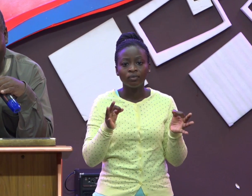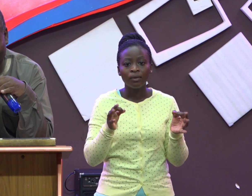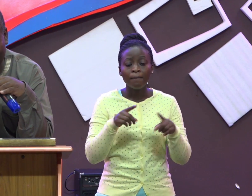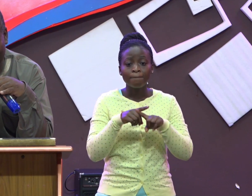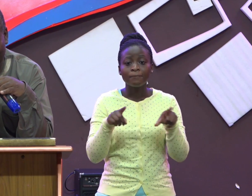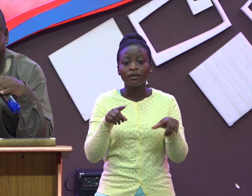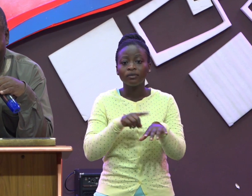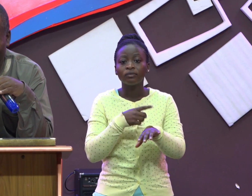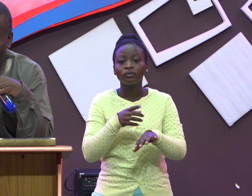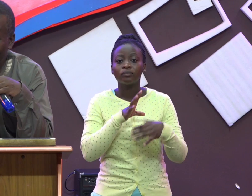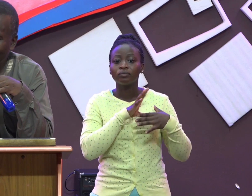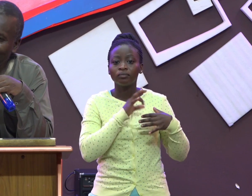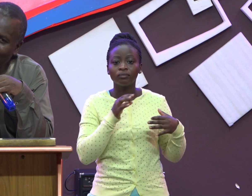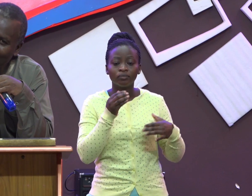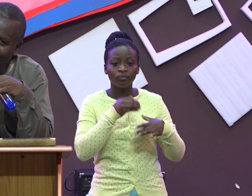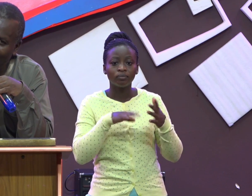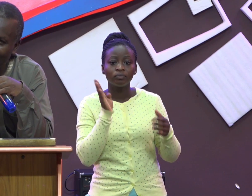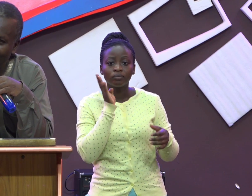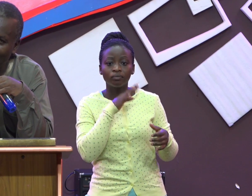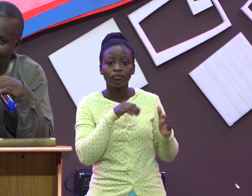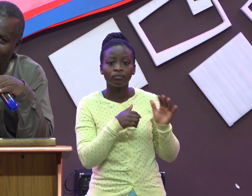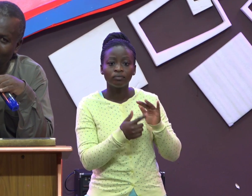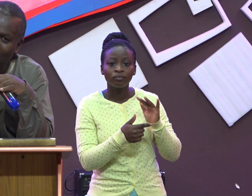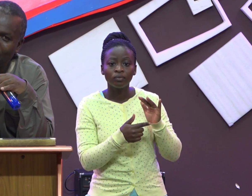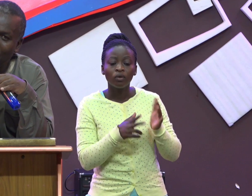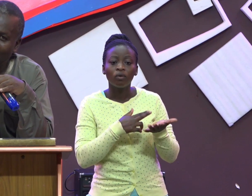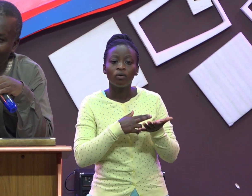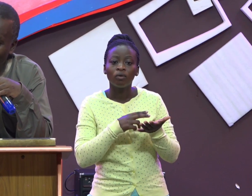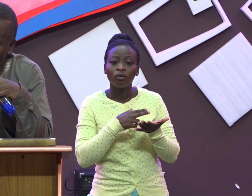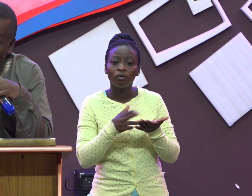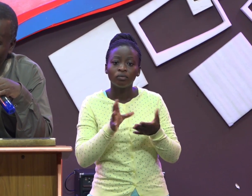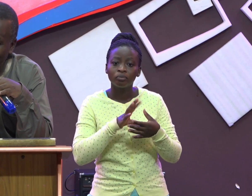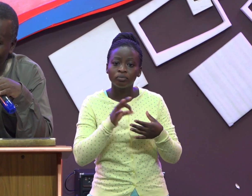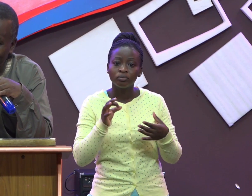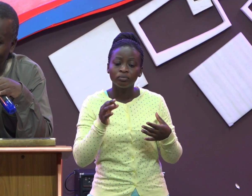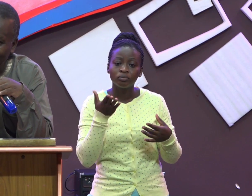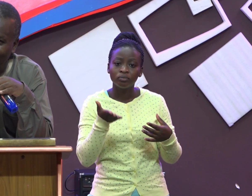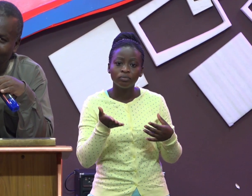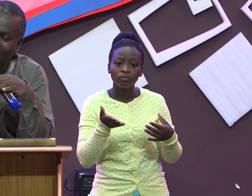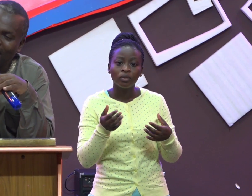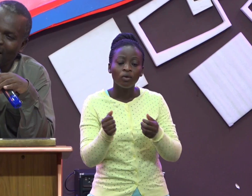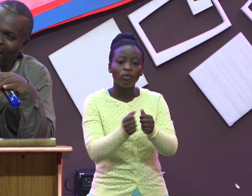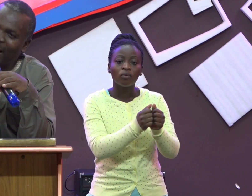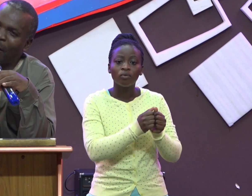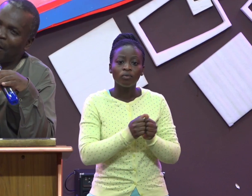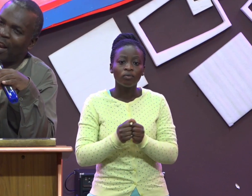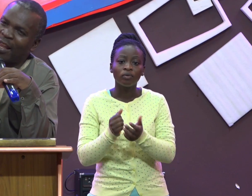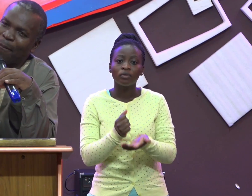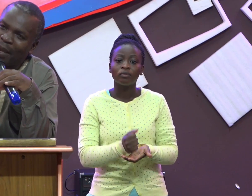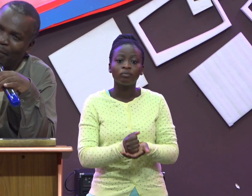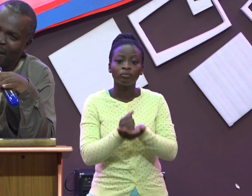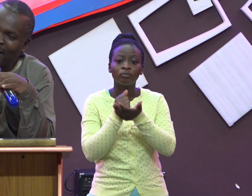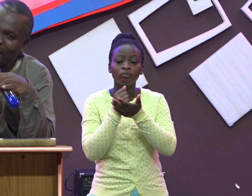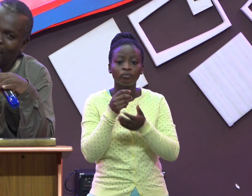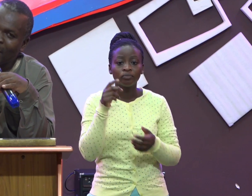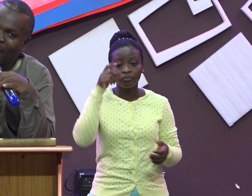afterwards. But when the spirit is always in a bad state, the Holy Spirit is there. And the knowledge that